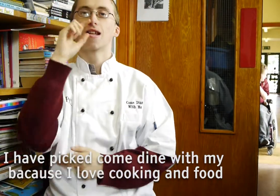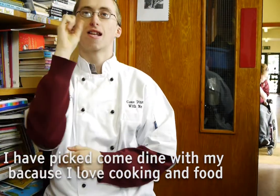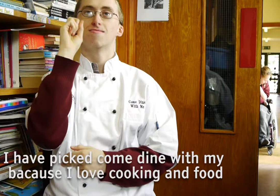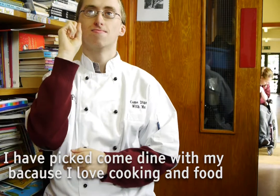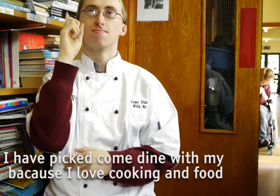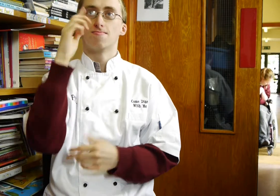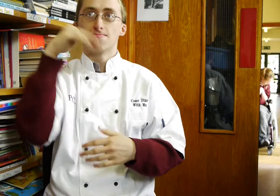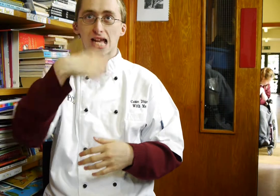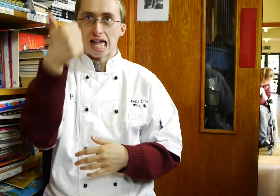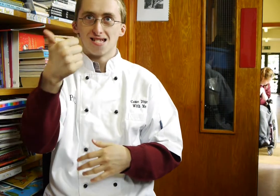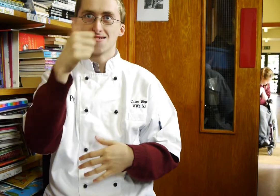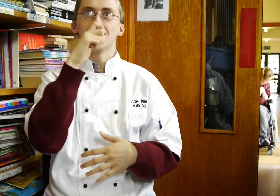food.